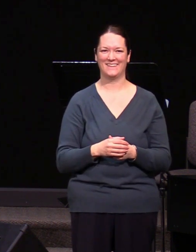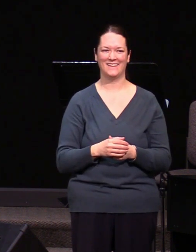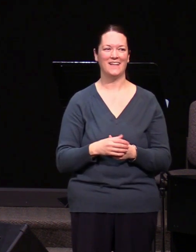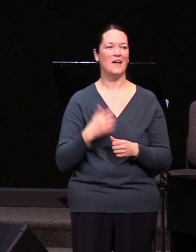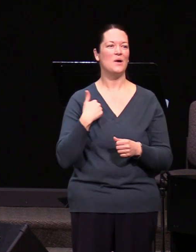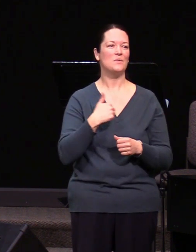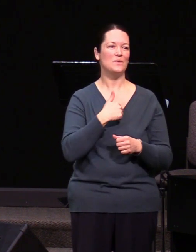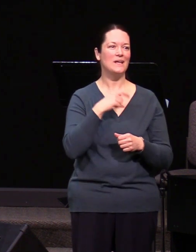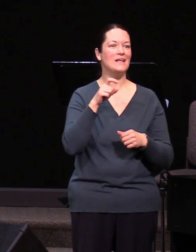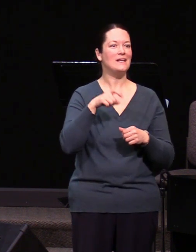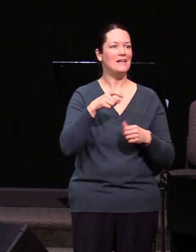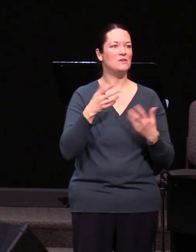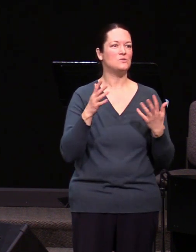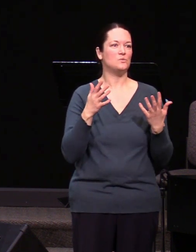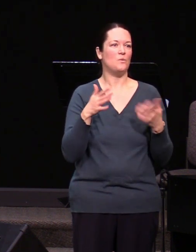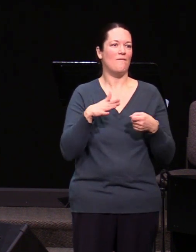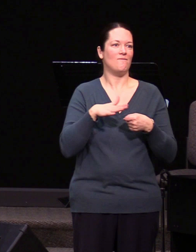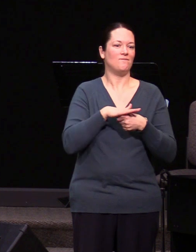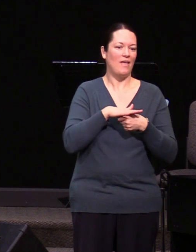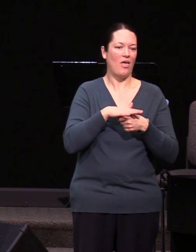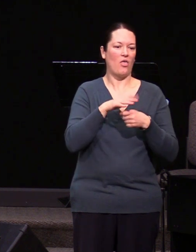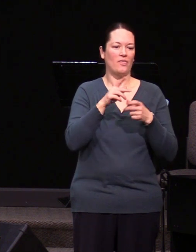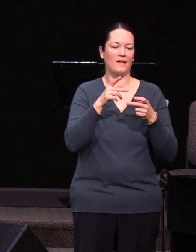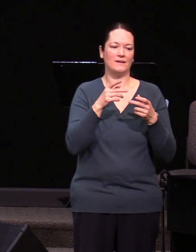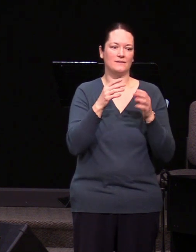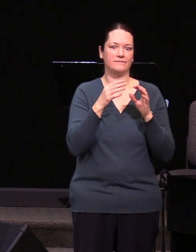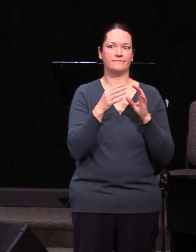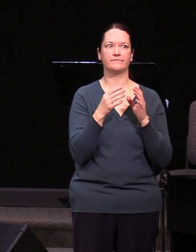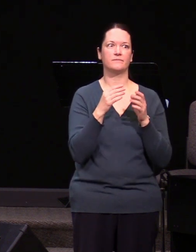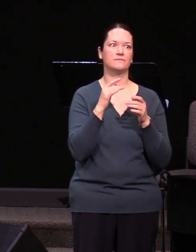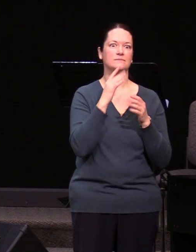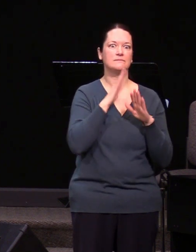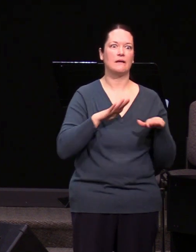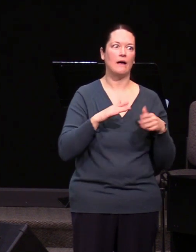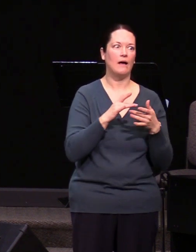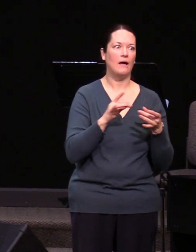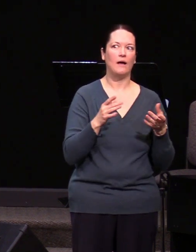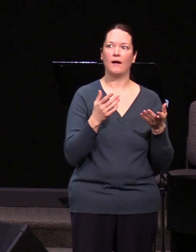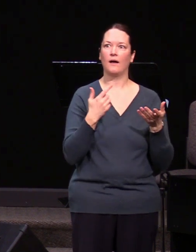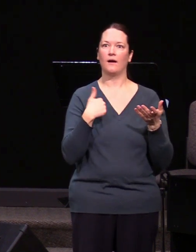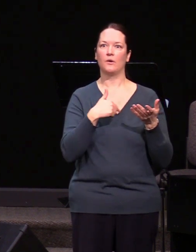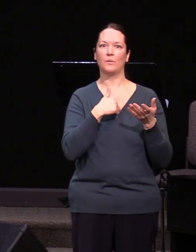we just need to fill the space. Or we're so committed to the routine of prayer